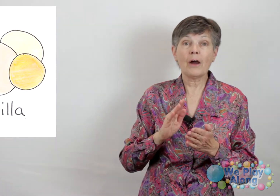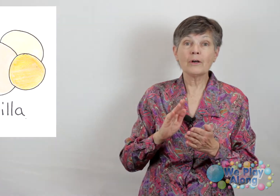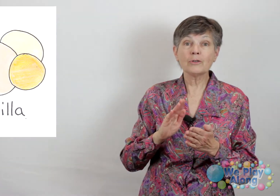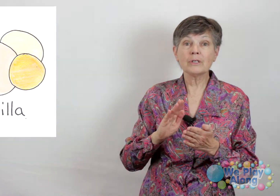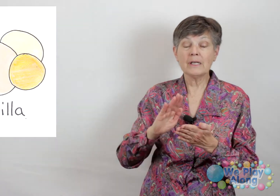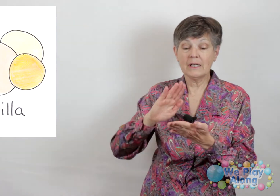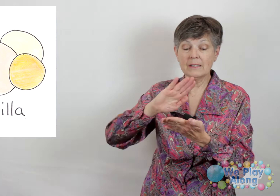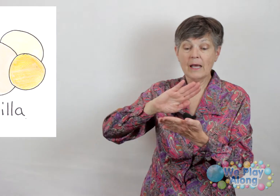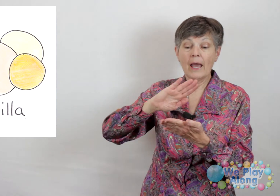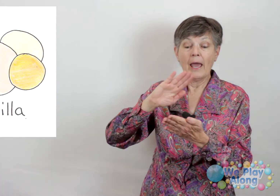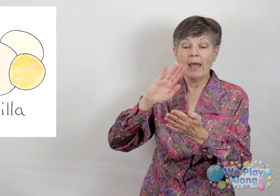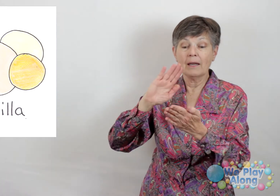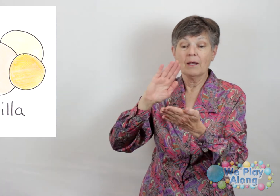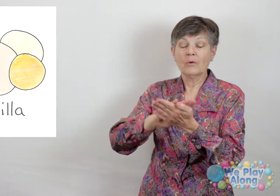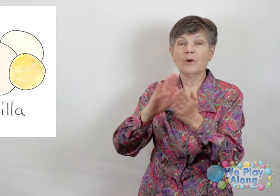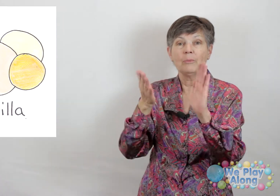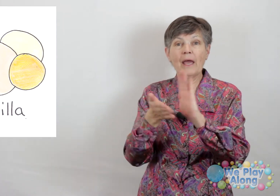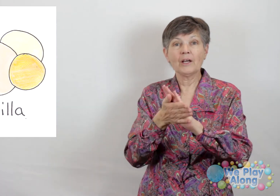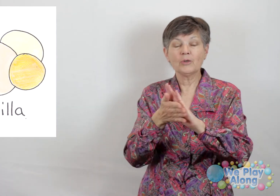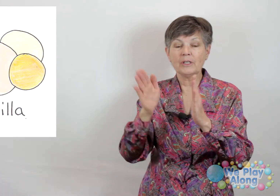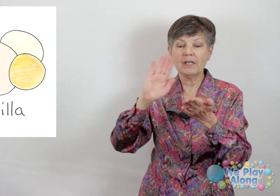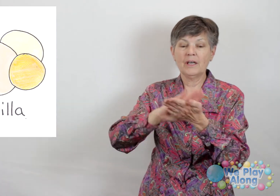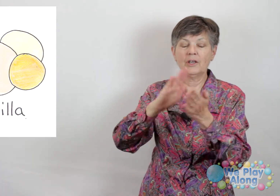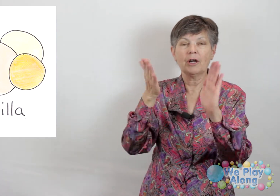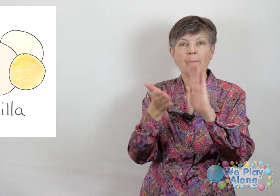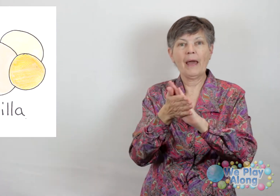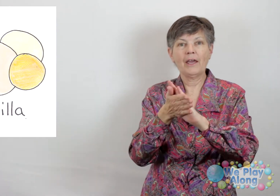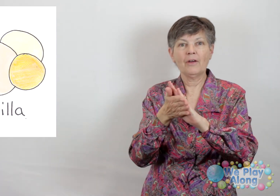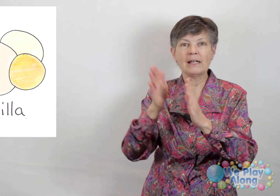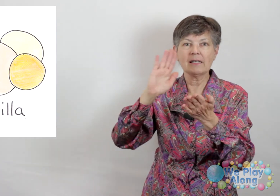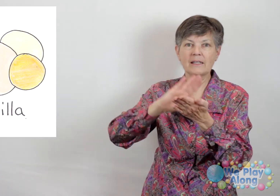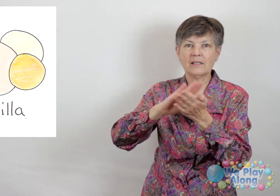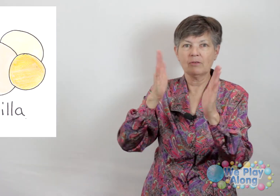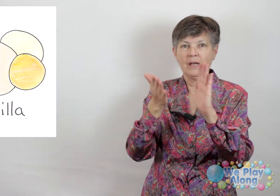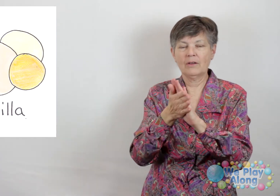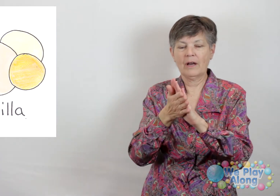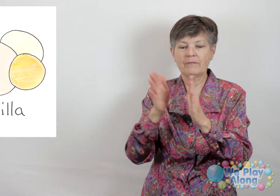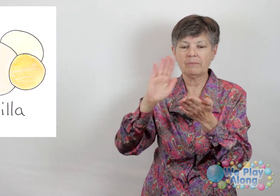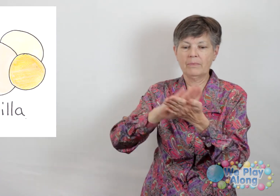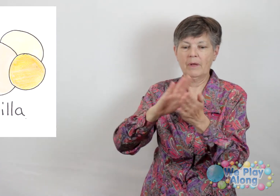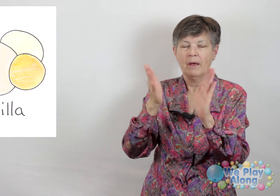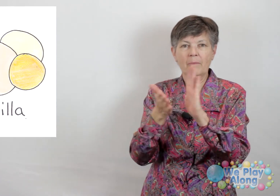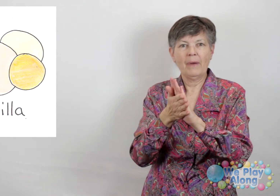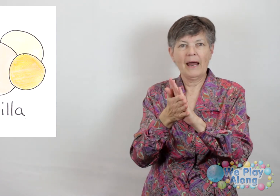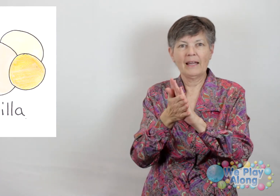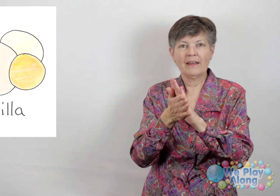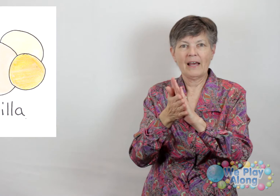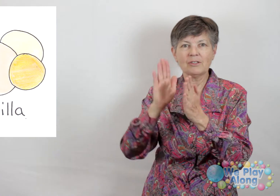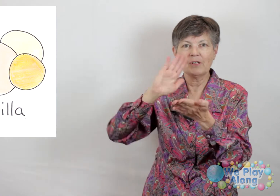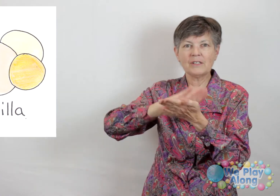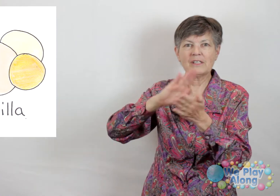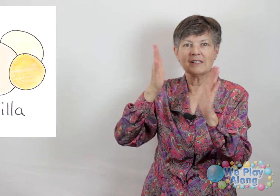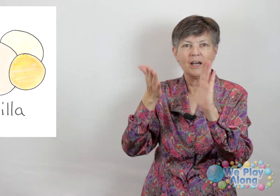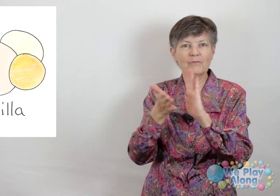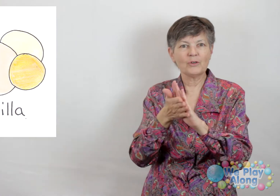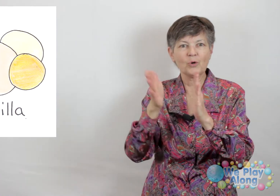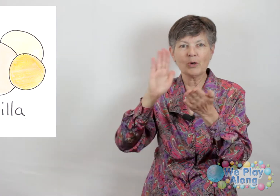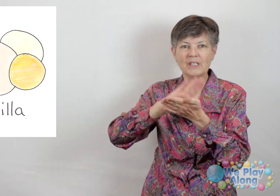flour tortillas. And when you make a tortilla, you're going to pat your hands like this, right? You're going to have to pat it like that. So this is a sign for